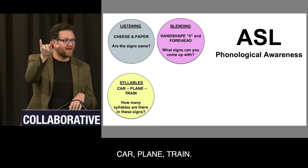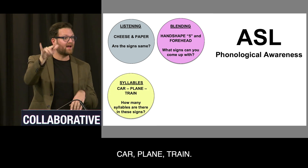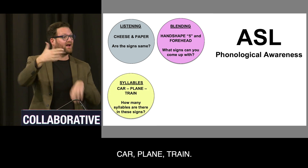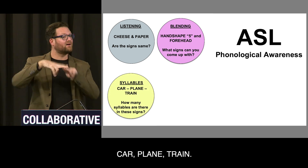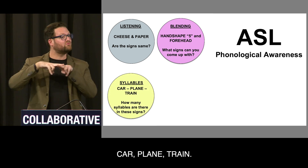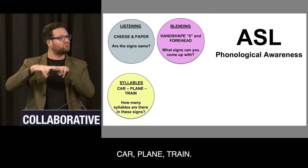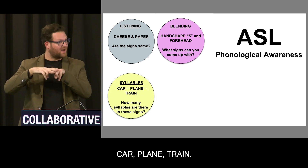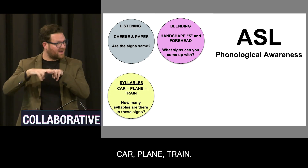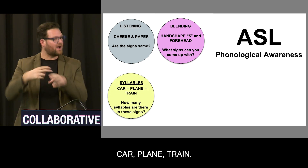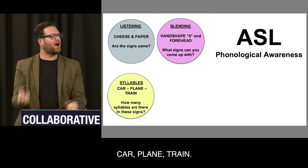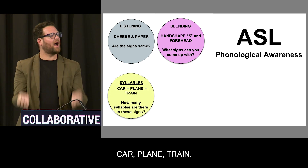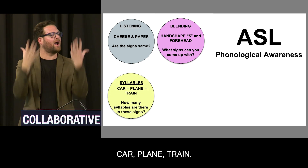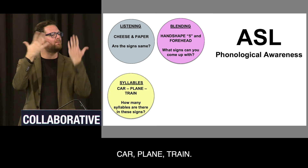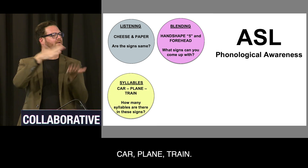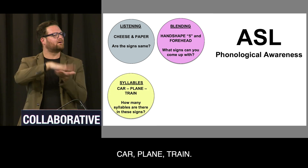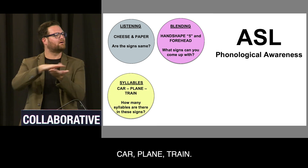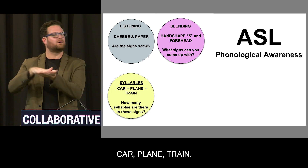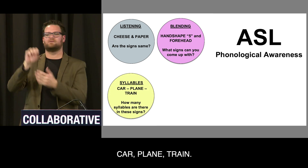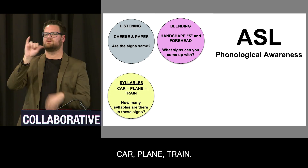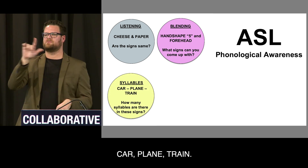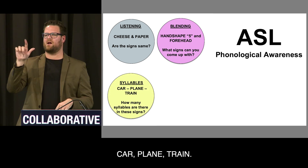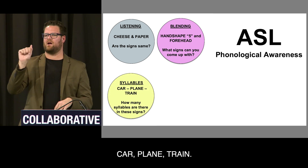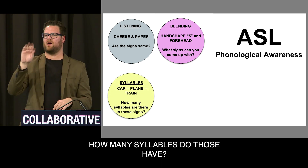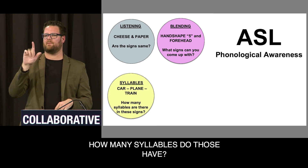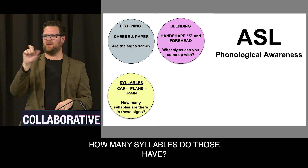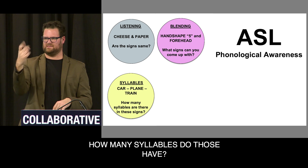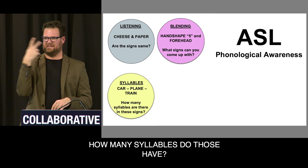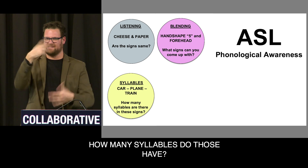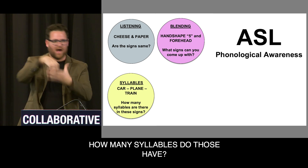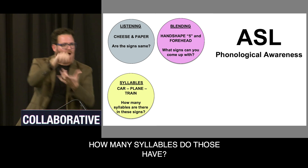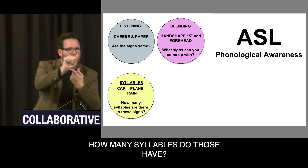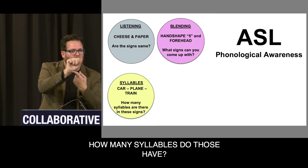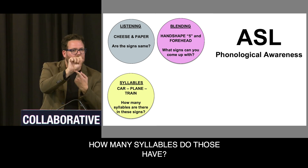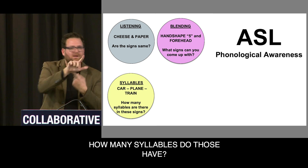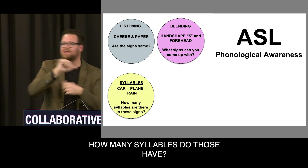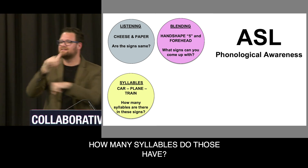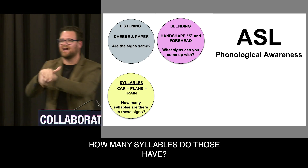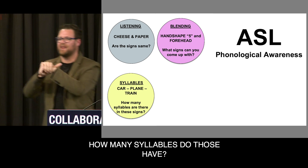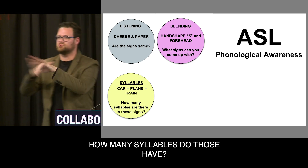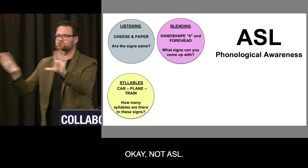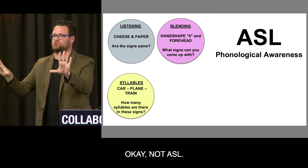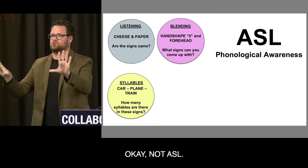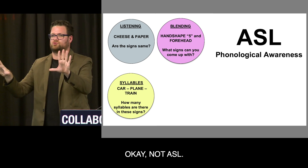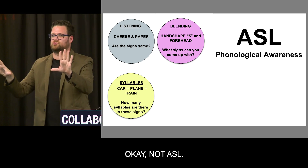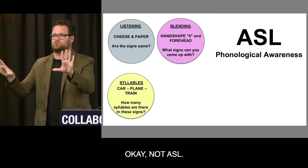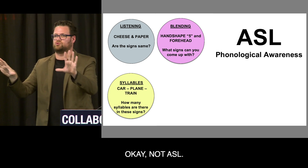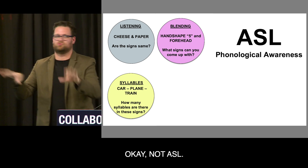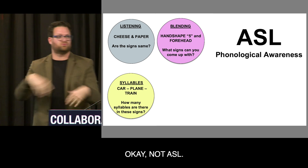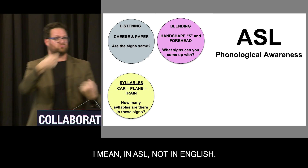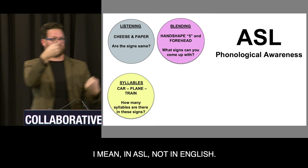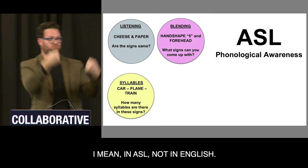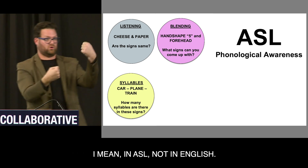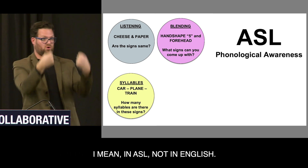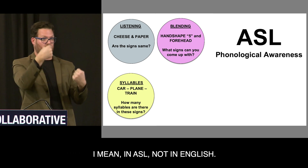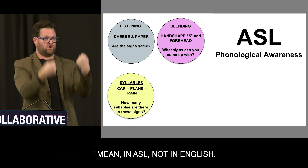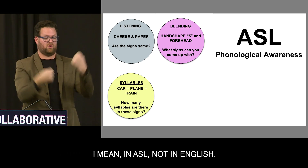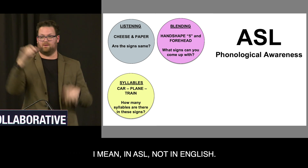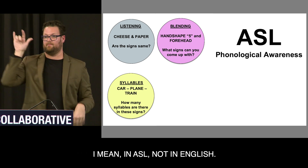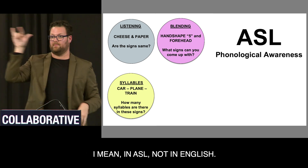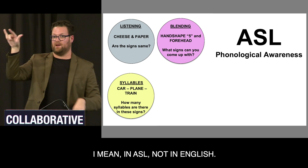Car, plane, train. How many syllables do those have? Okay, not ASL. I mean, in ASL, not